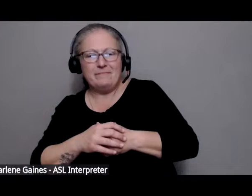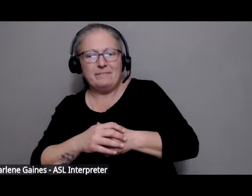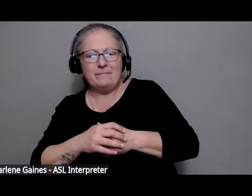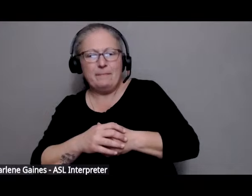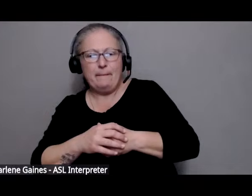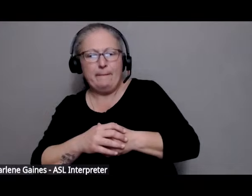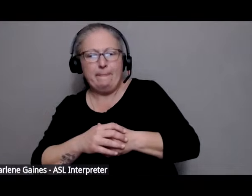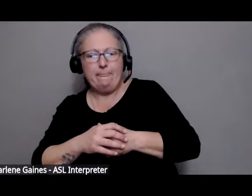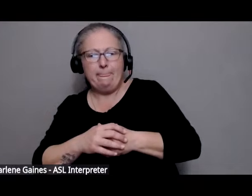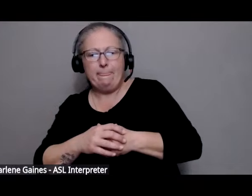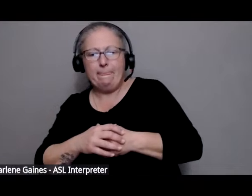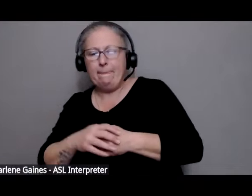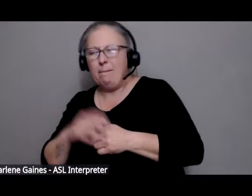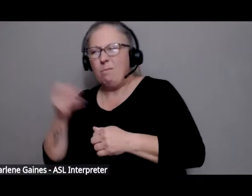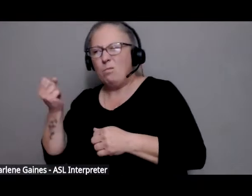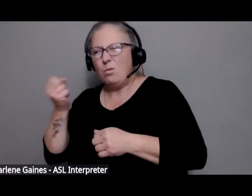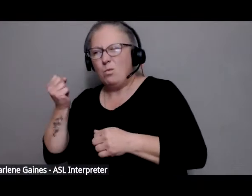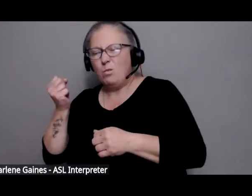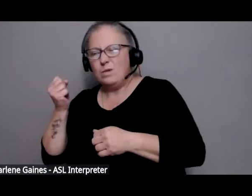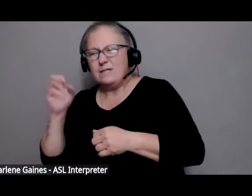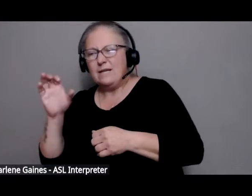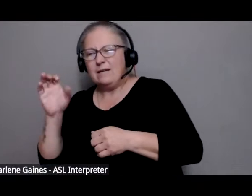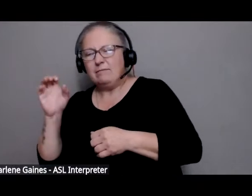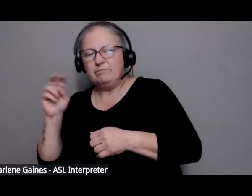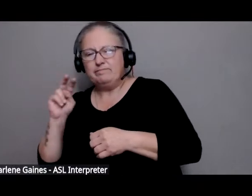Give me 1 second.